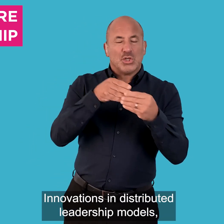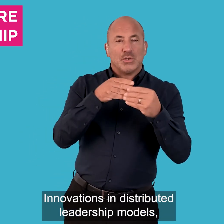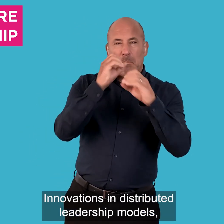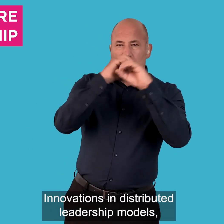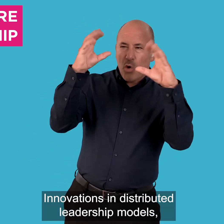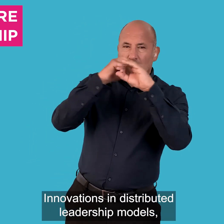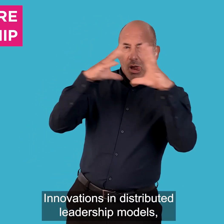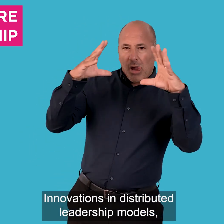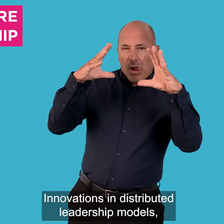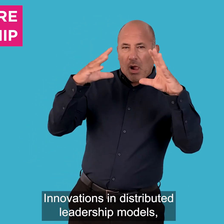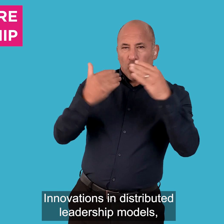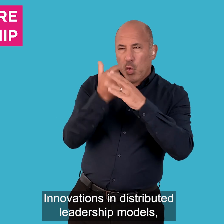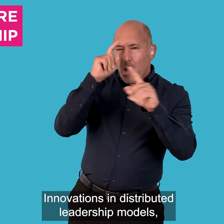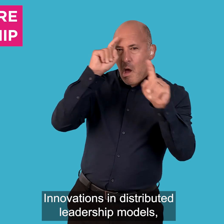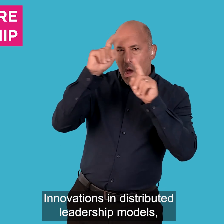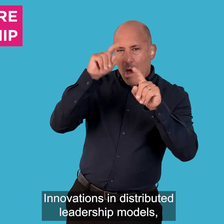Innovations in distributed leadership models,